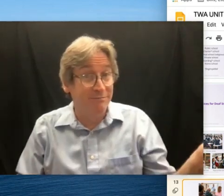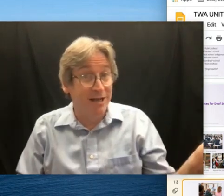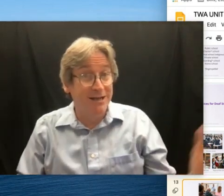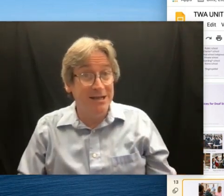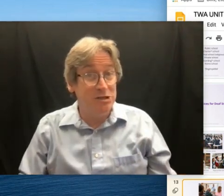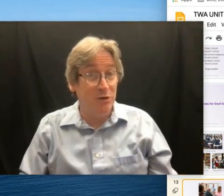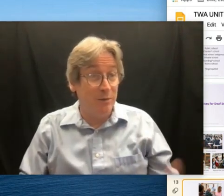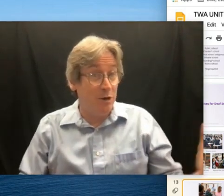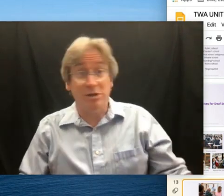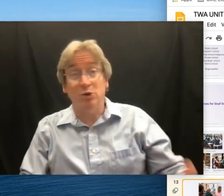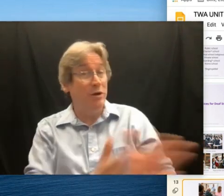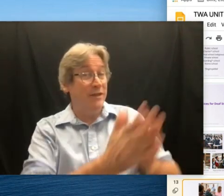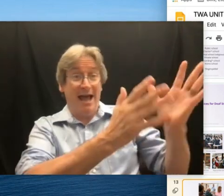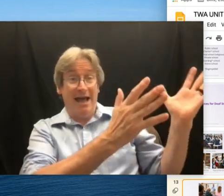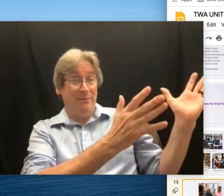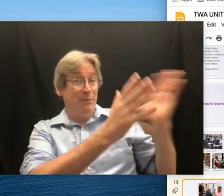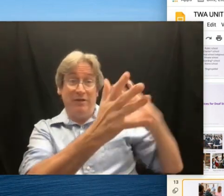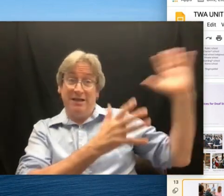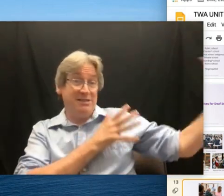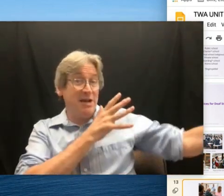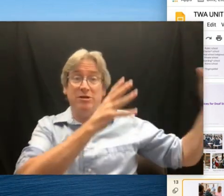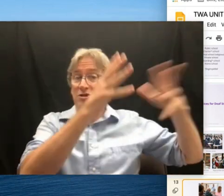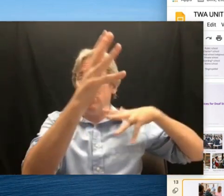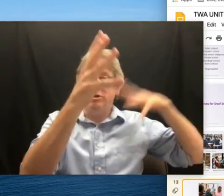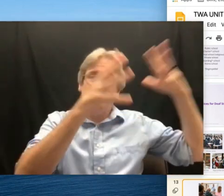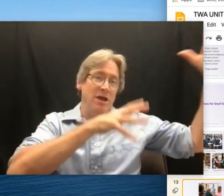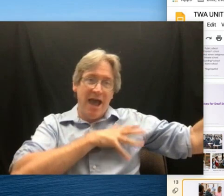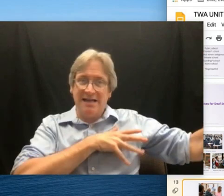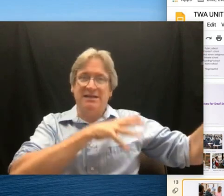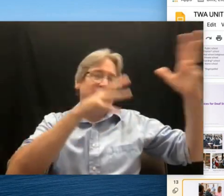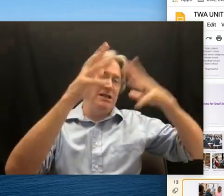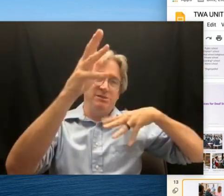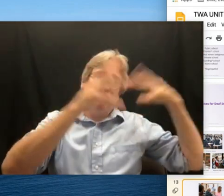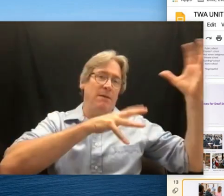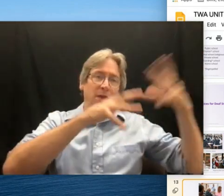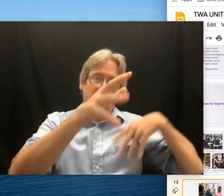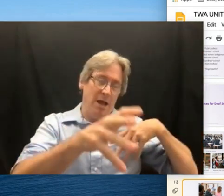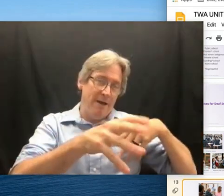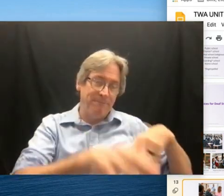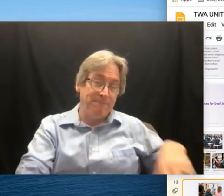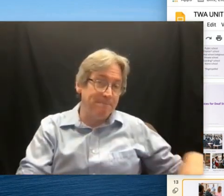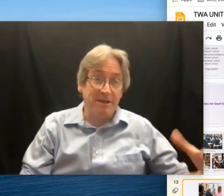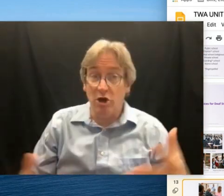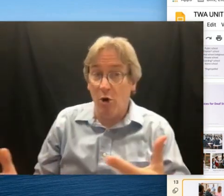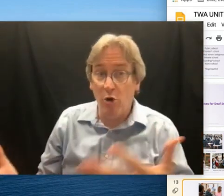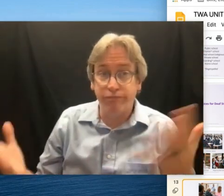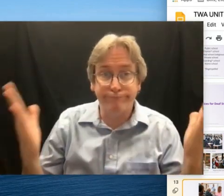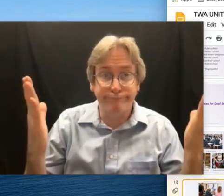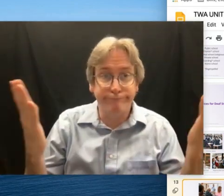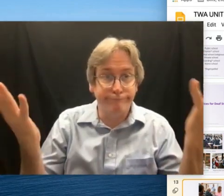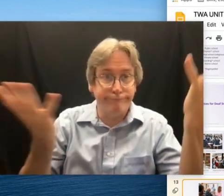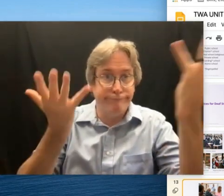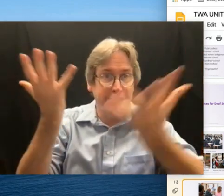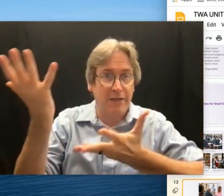sign. So they would go to school and they had people they could sign with, talk to, ask advice, blah, blah, blah. Go